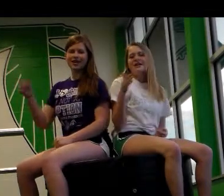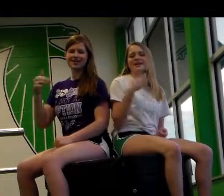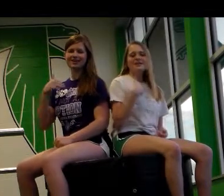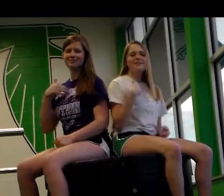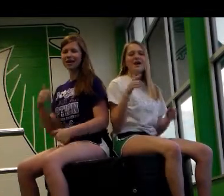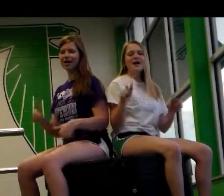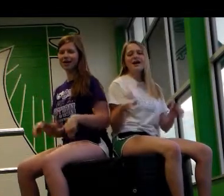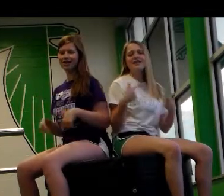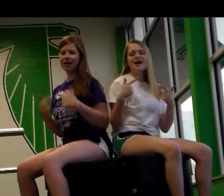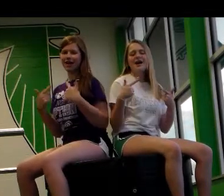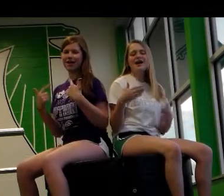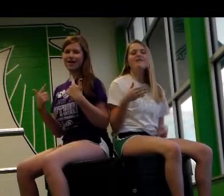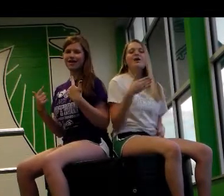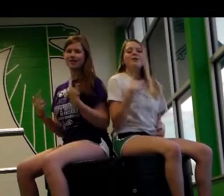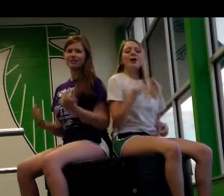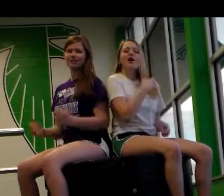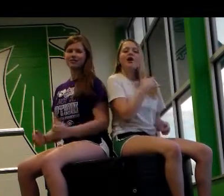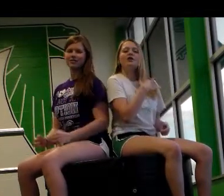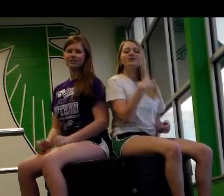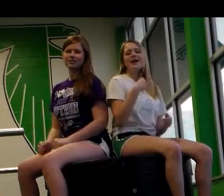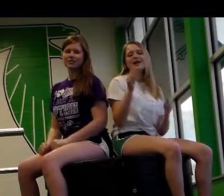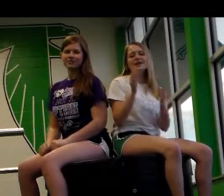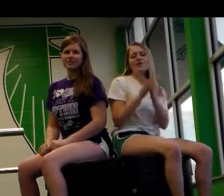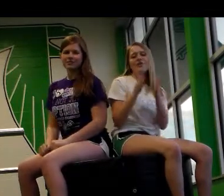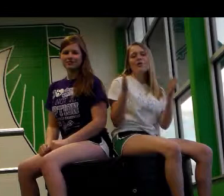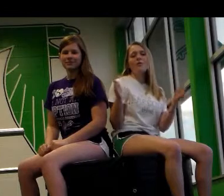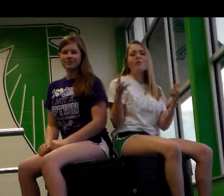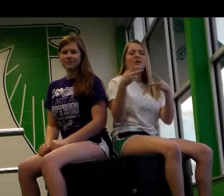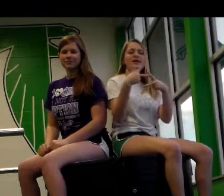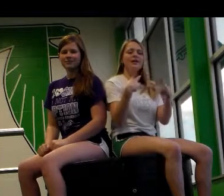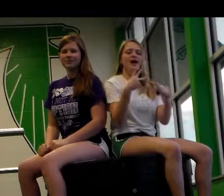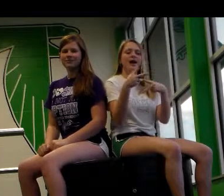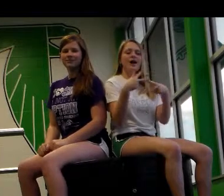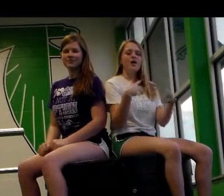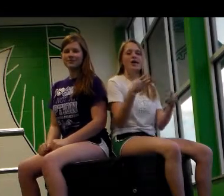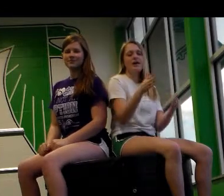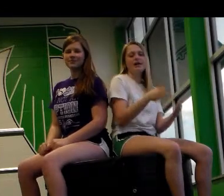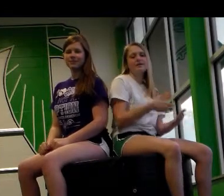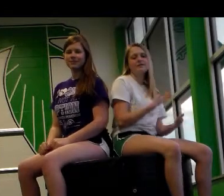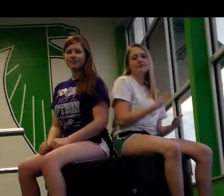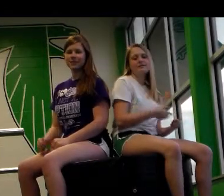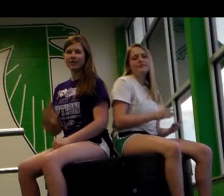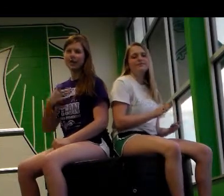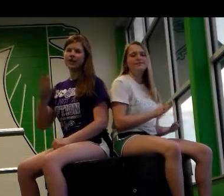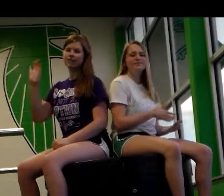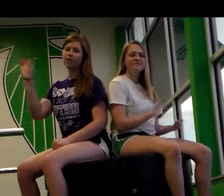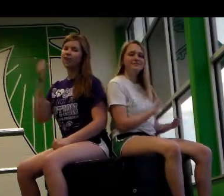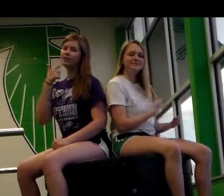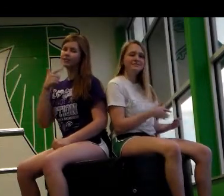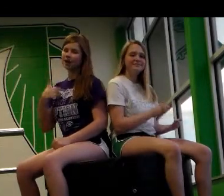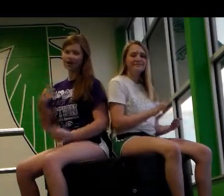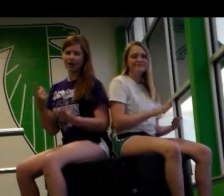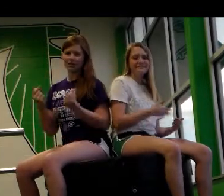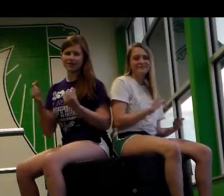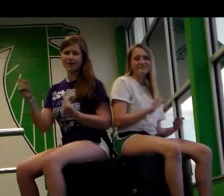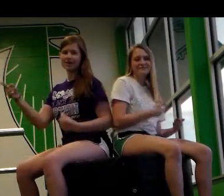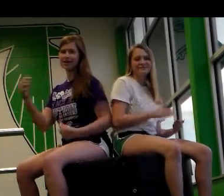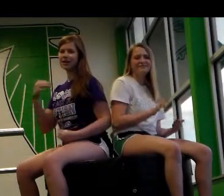It's my life My heart is like an open highway My bank has said I did